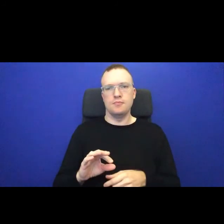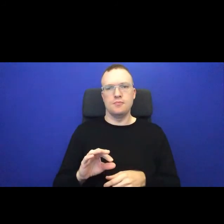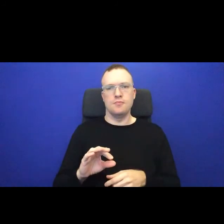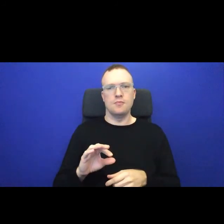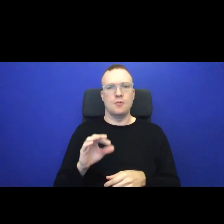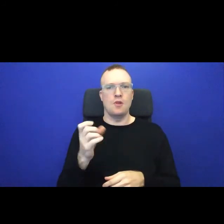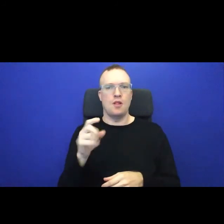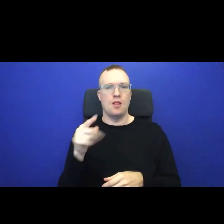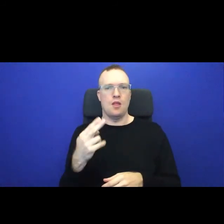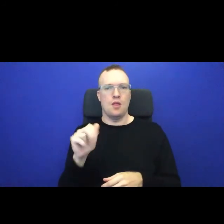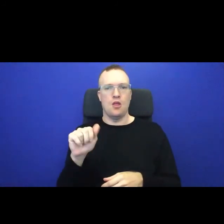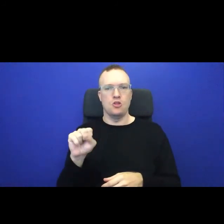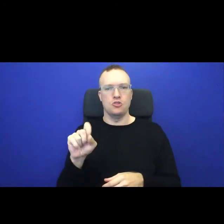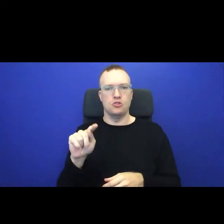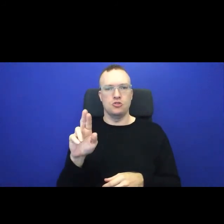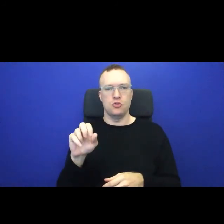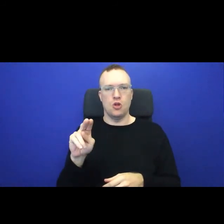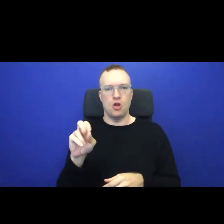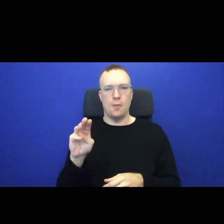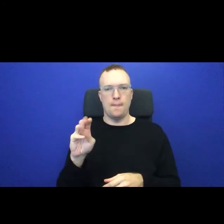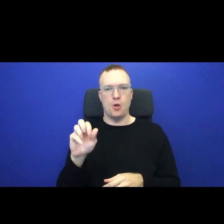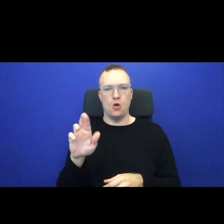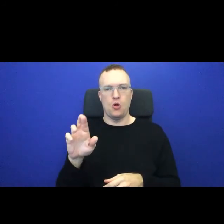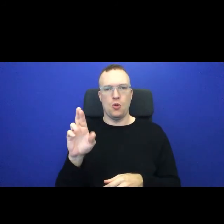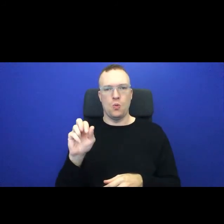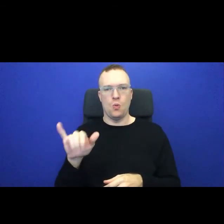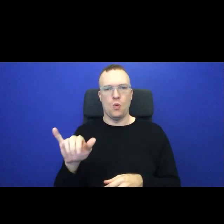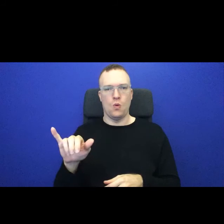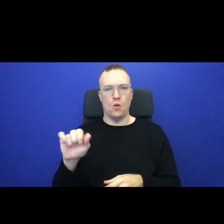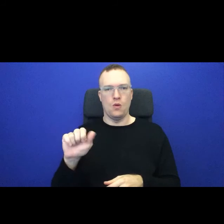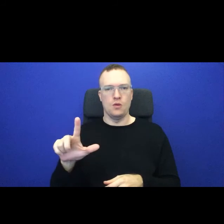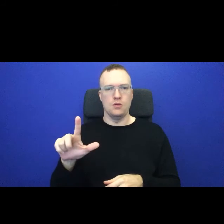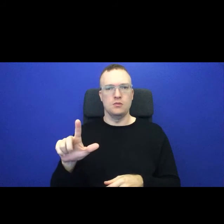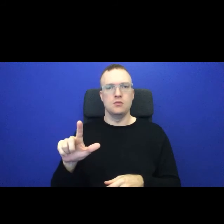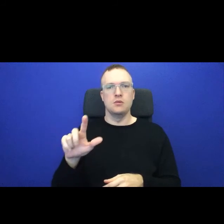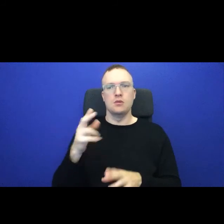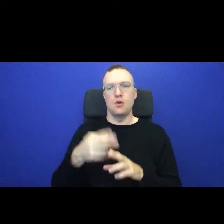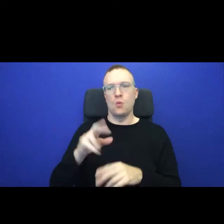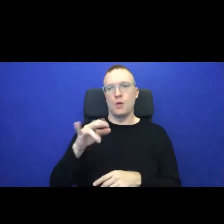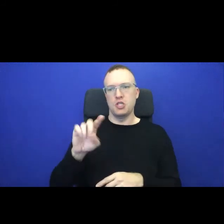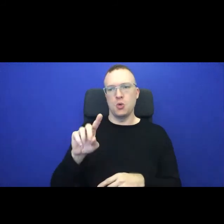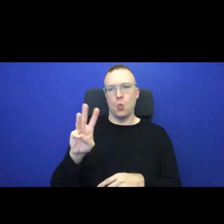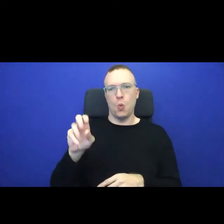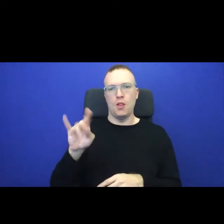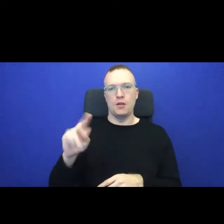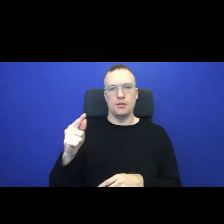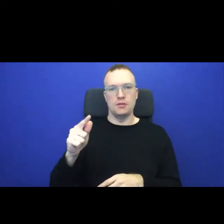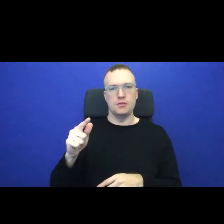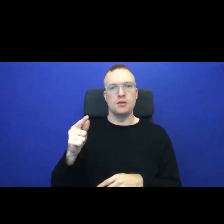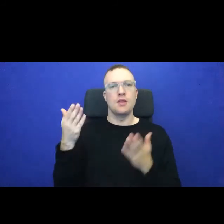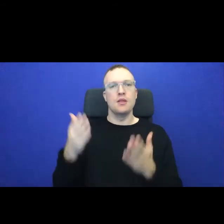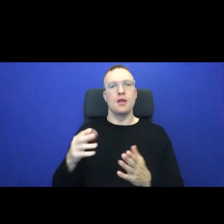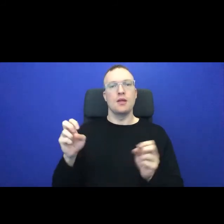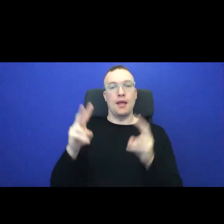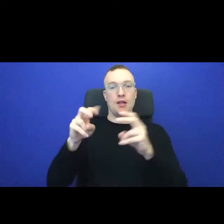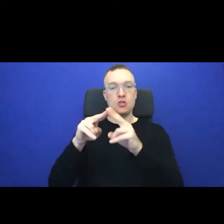11th Astronomer Royal, a guy called Richard Woolley, who arrived at the castle in 1956.